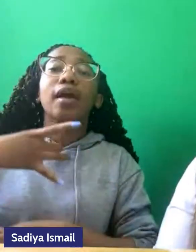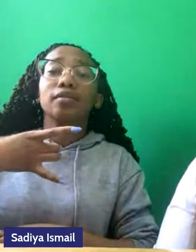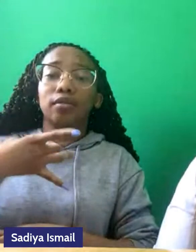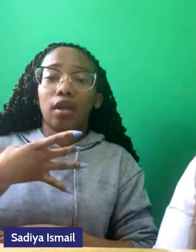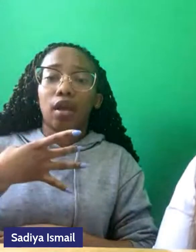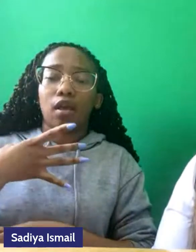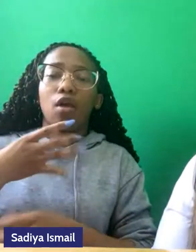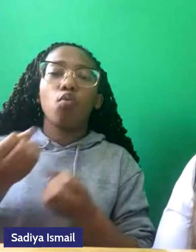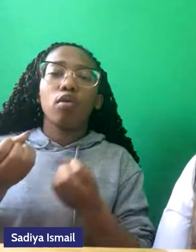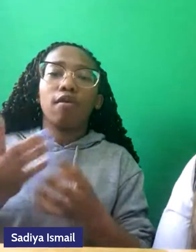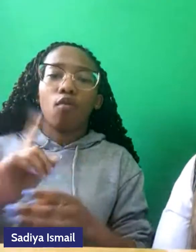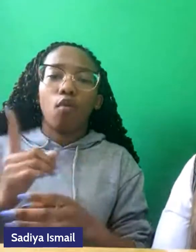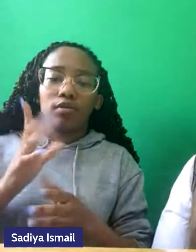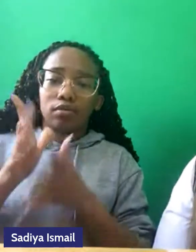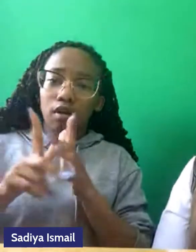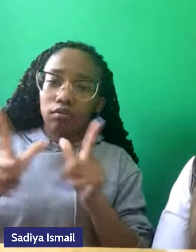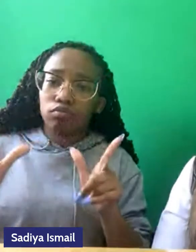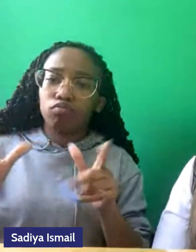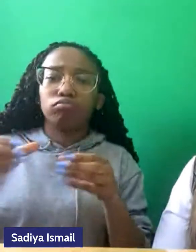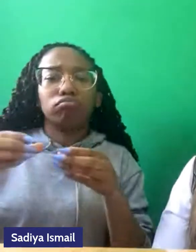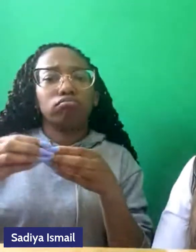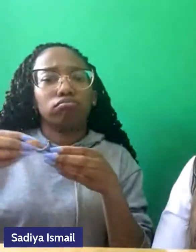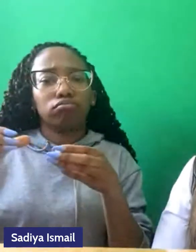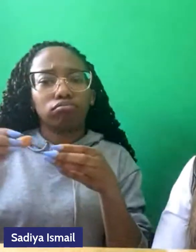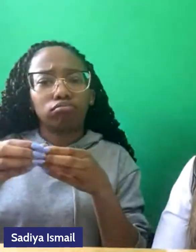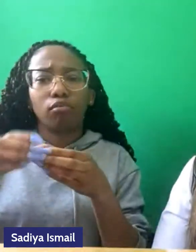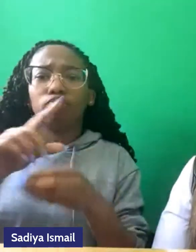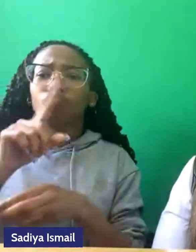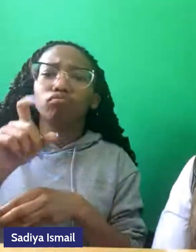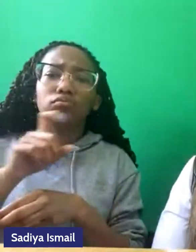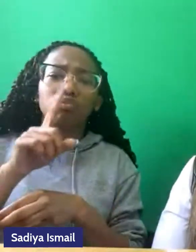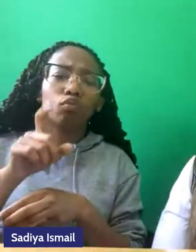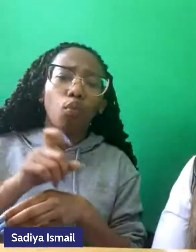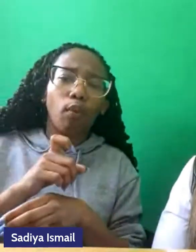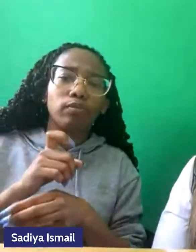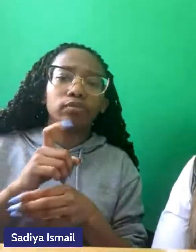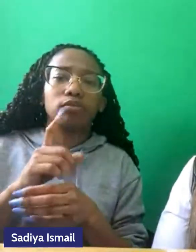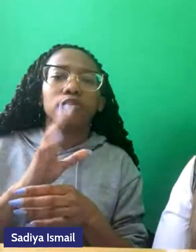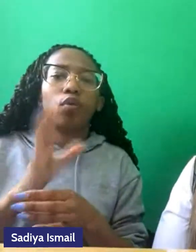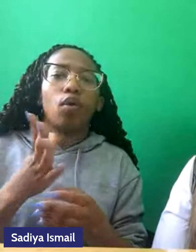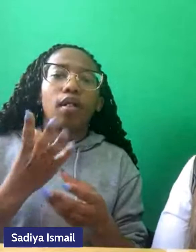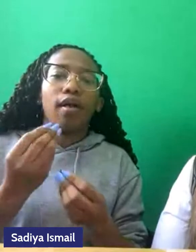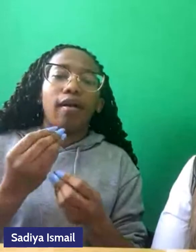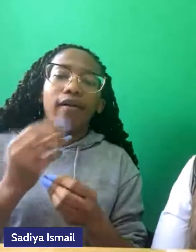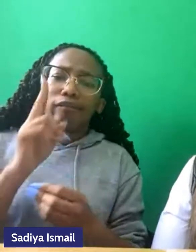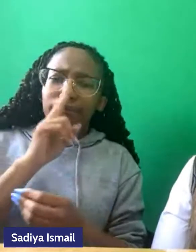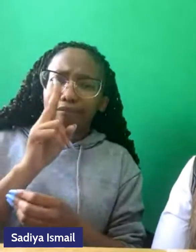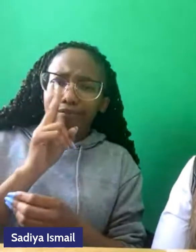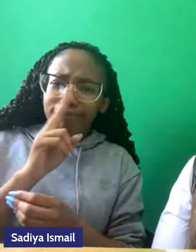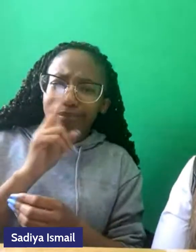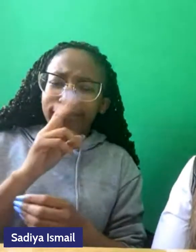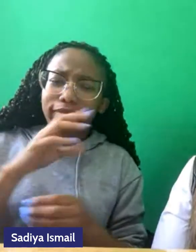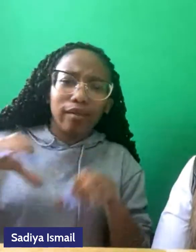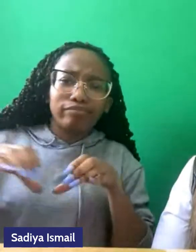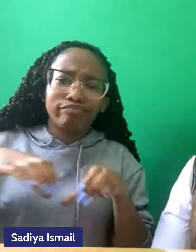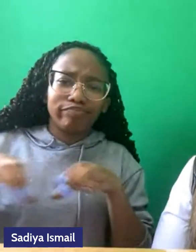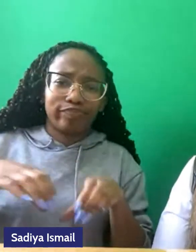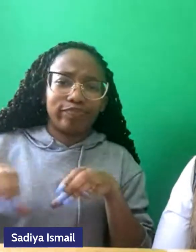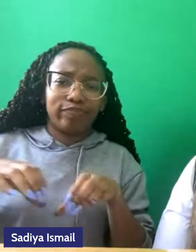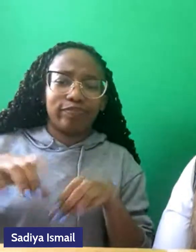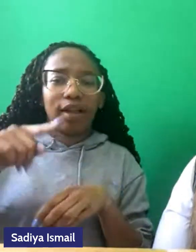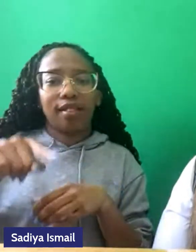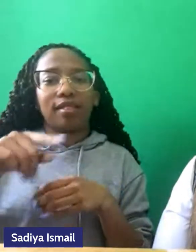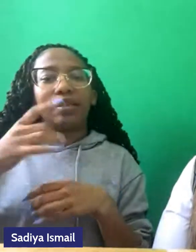be providing sign language classes, quizzes. We're going to have a lot of fun activities this week,